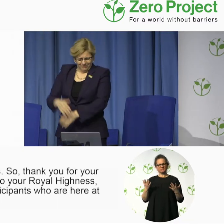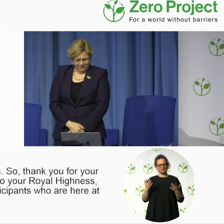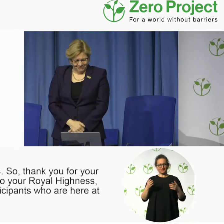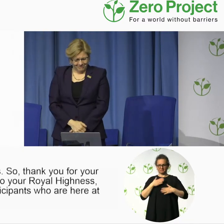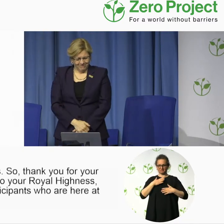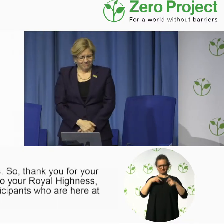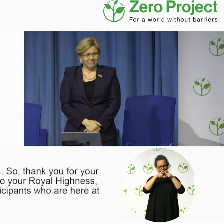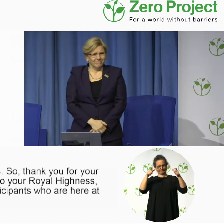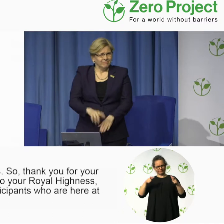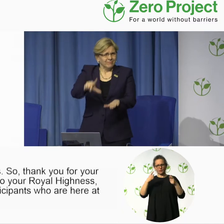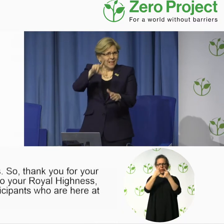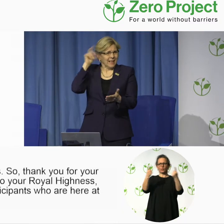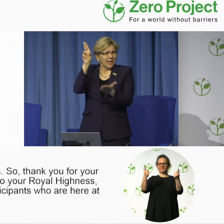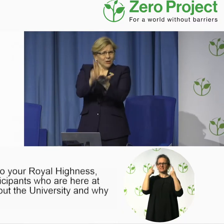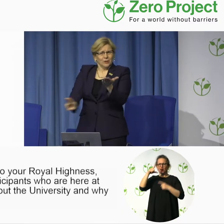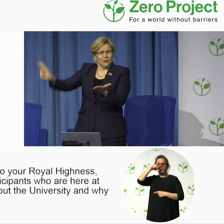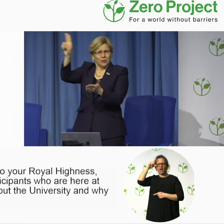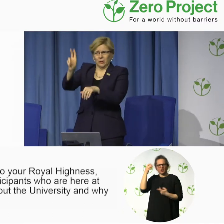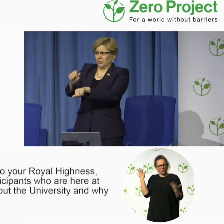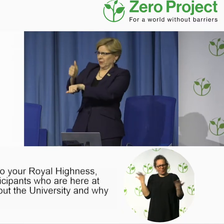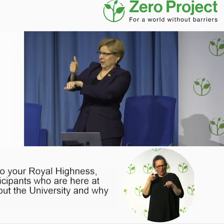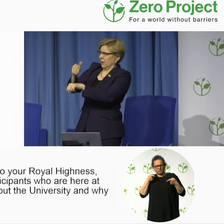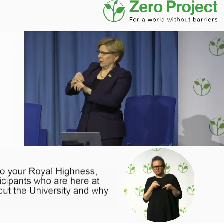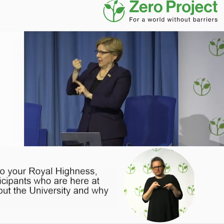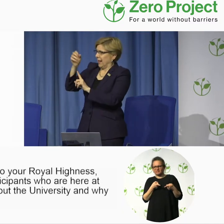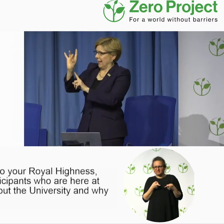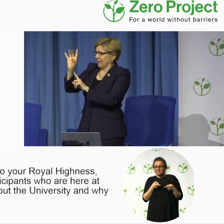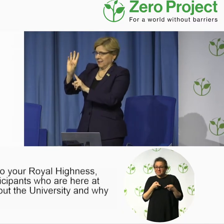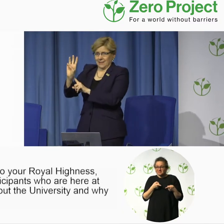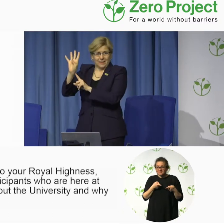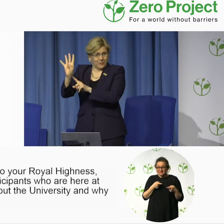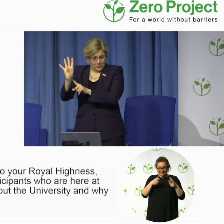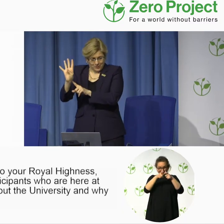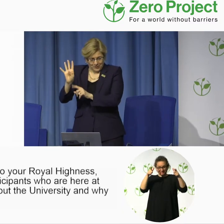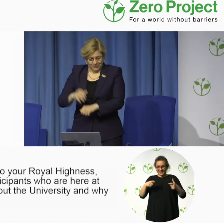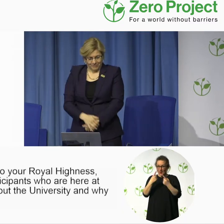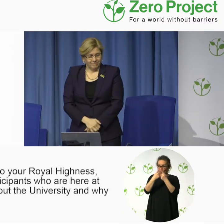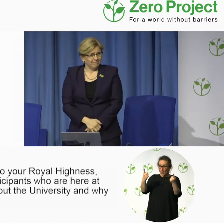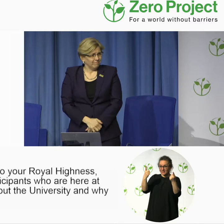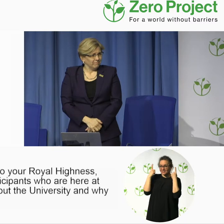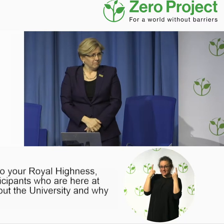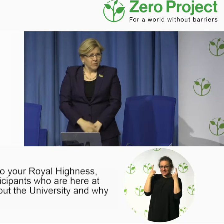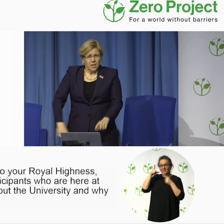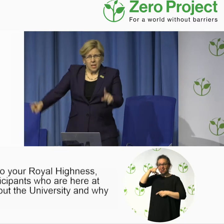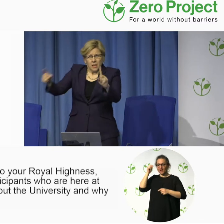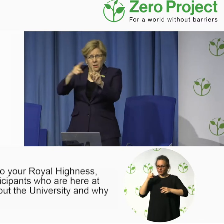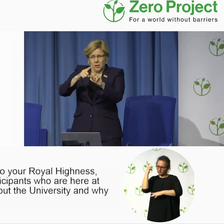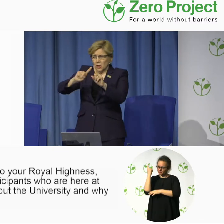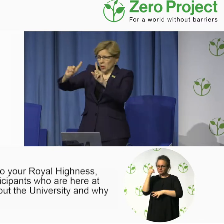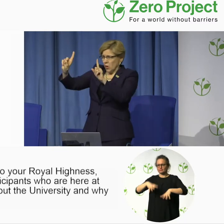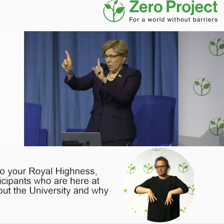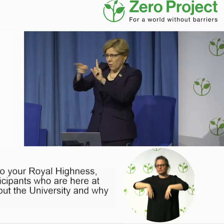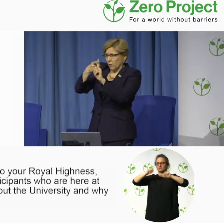I want to first talk to you about Gallaudet University and why we exist. Gallaudet was first founded in 1864.